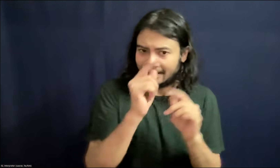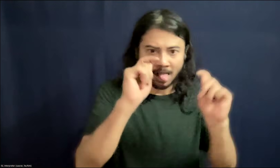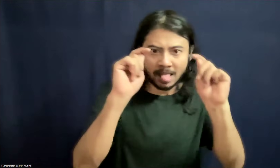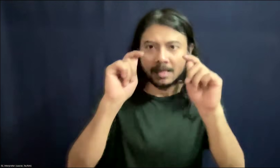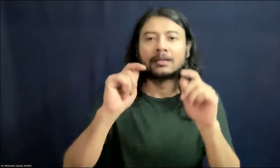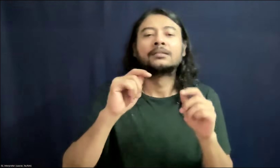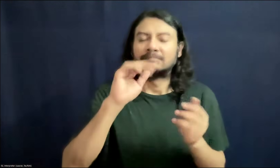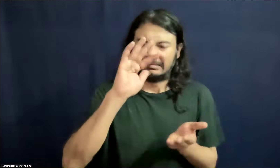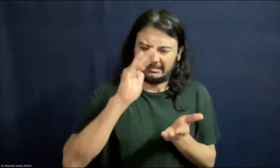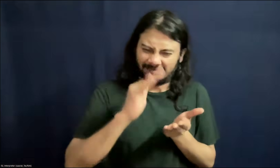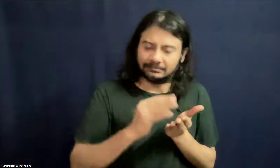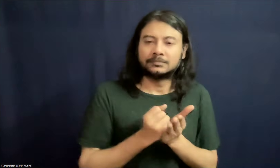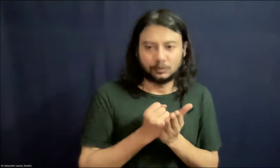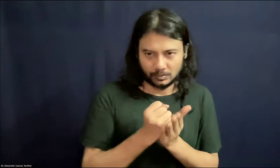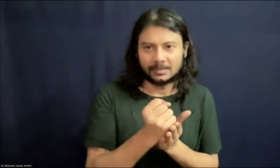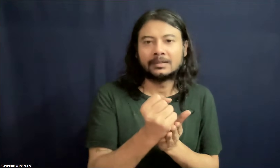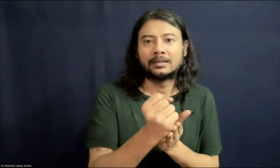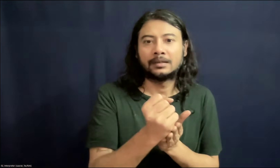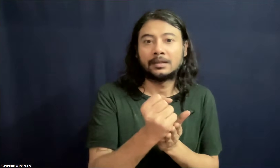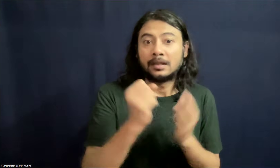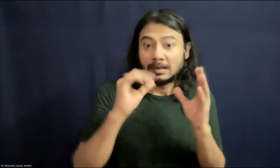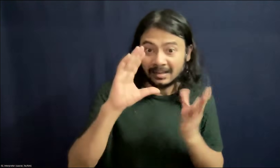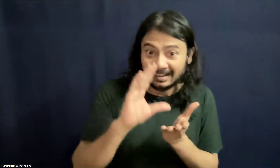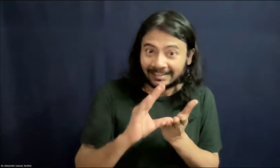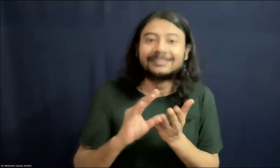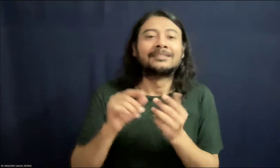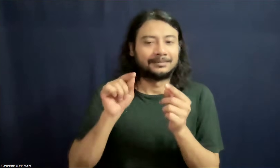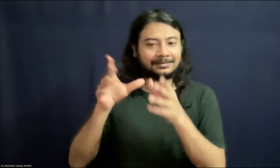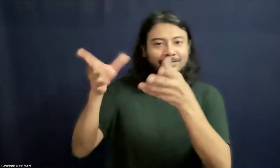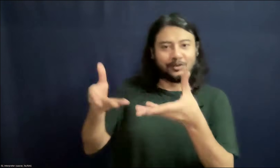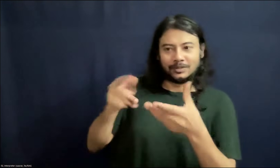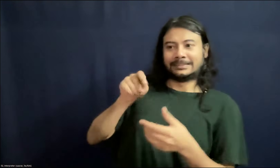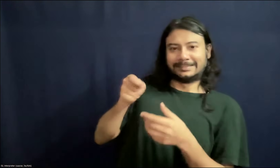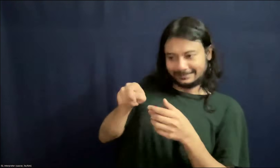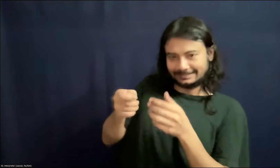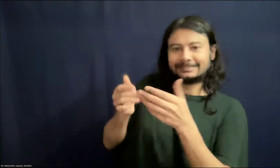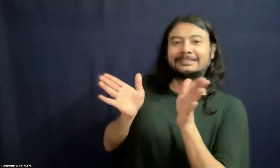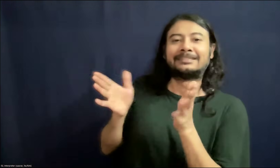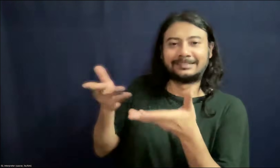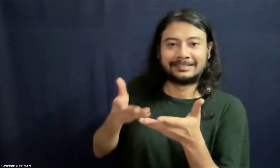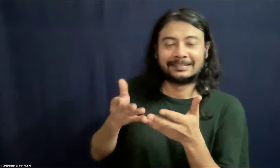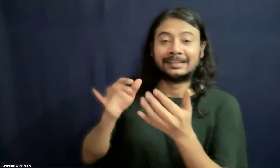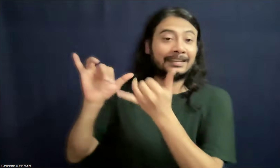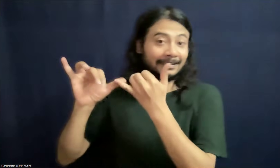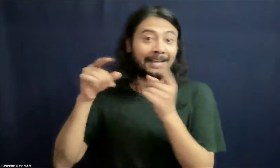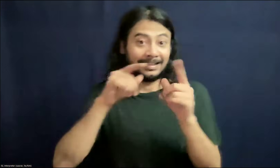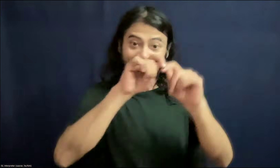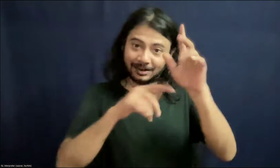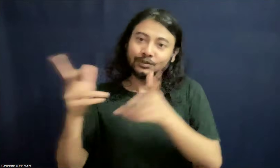So, and then Krishna is saying that Arjun, I'm telling you all this knowledge because you are sinless.